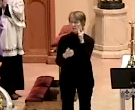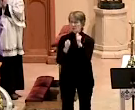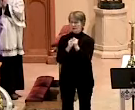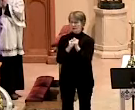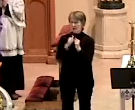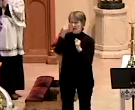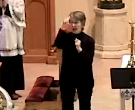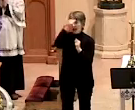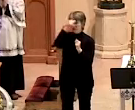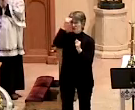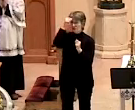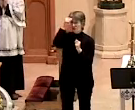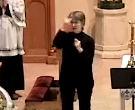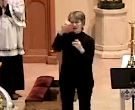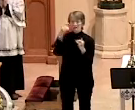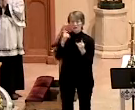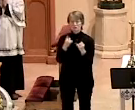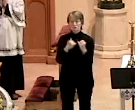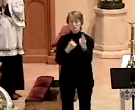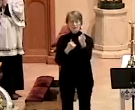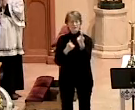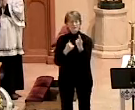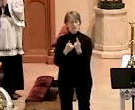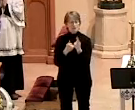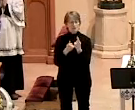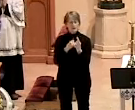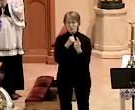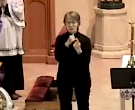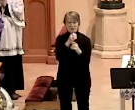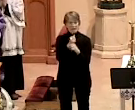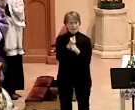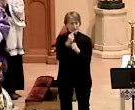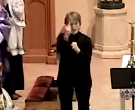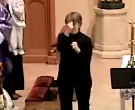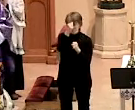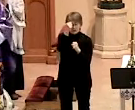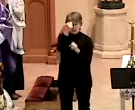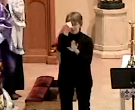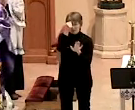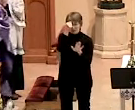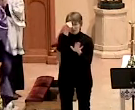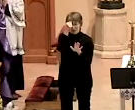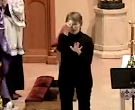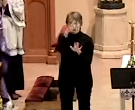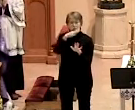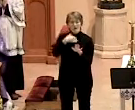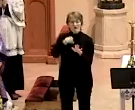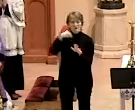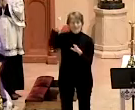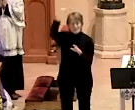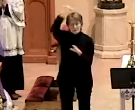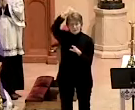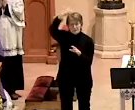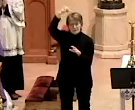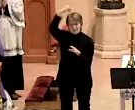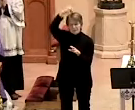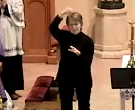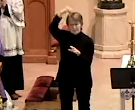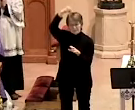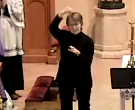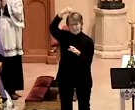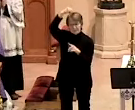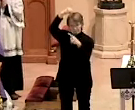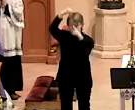ashes. And as you come forward, you're not going to receive it on your forehead. You're going to have it sprinkled over your